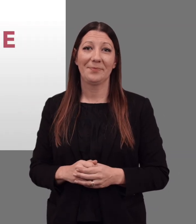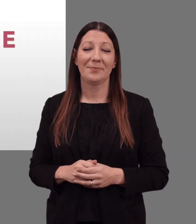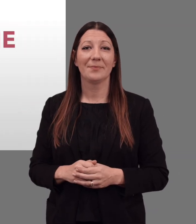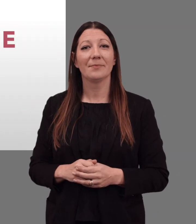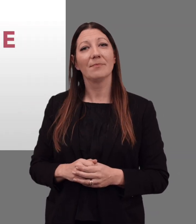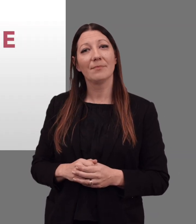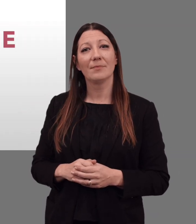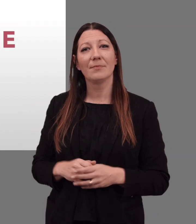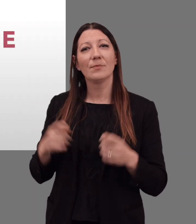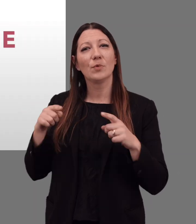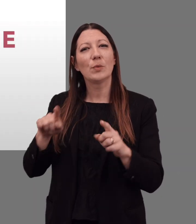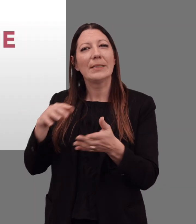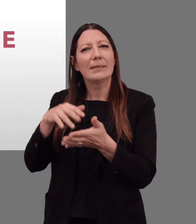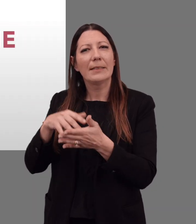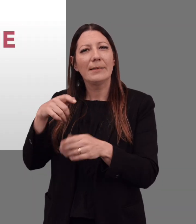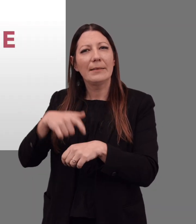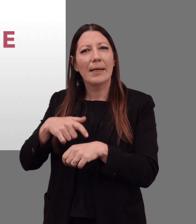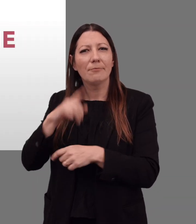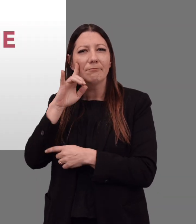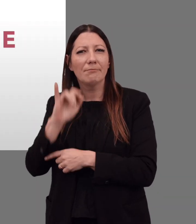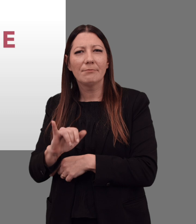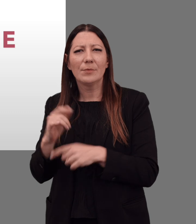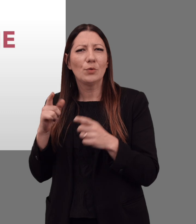What will you be doing in that out-of-class time?